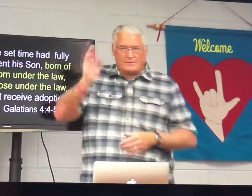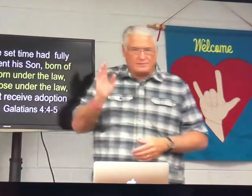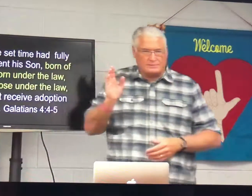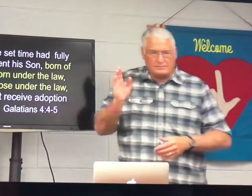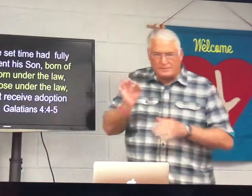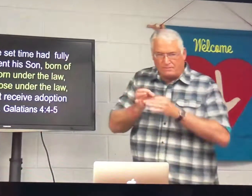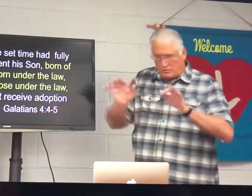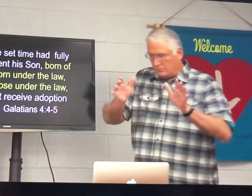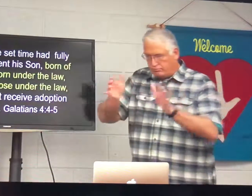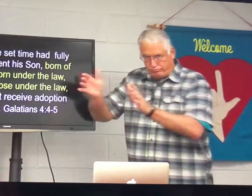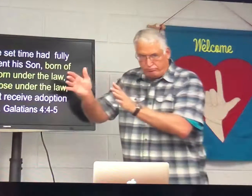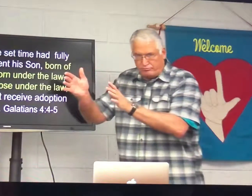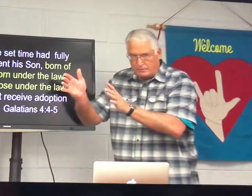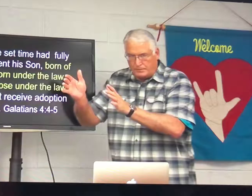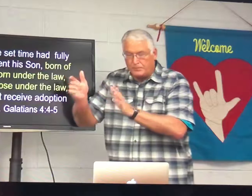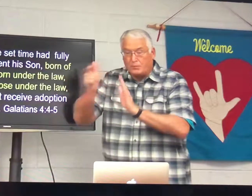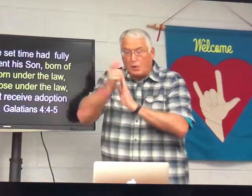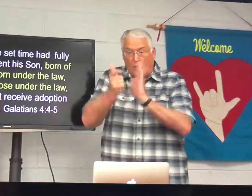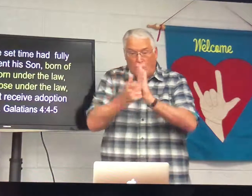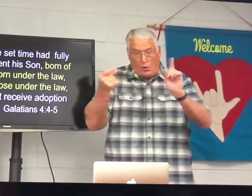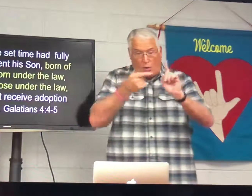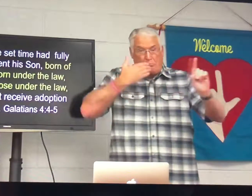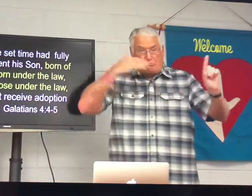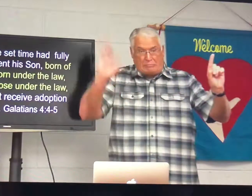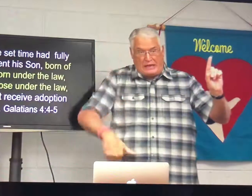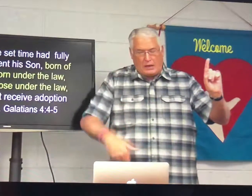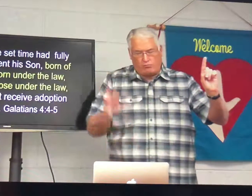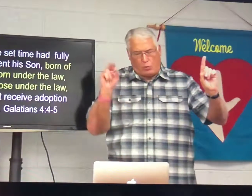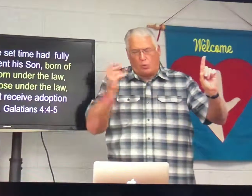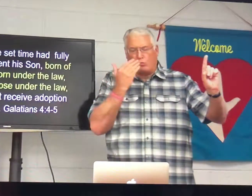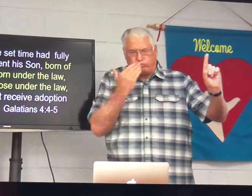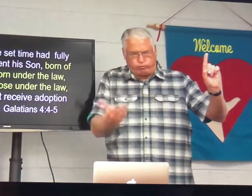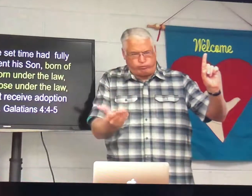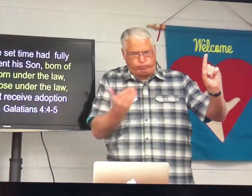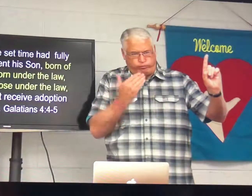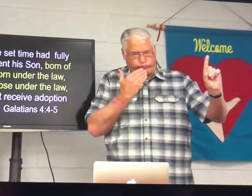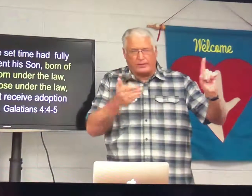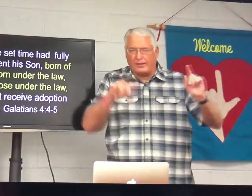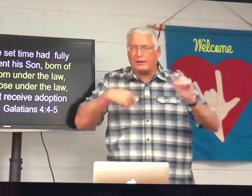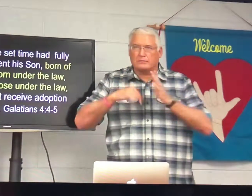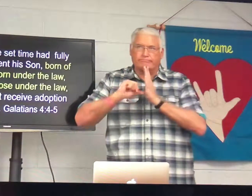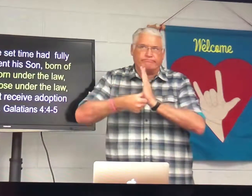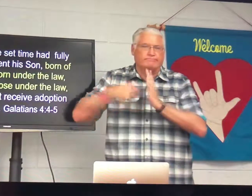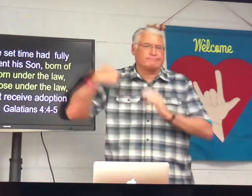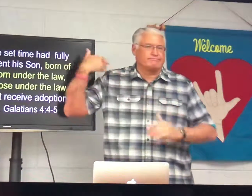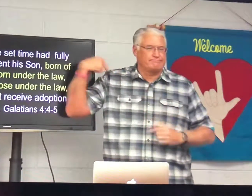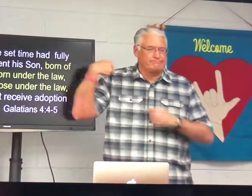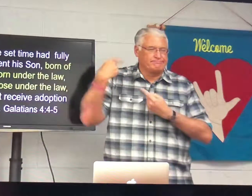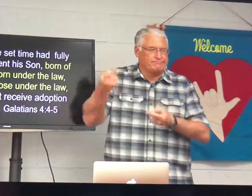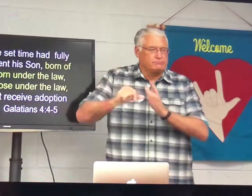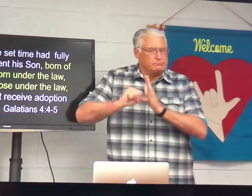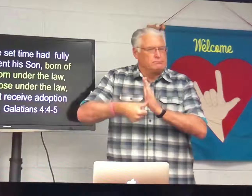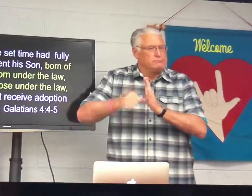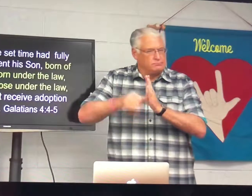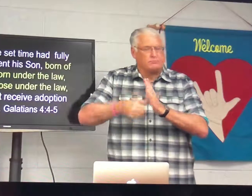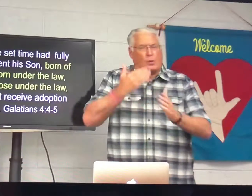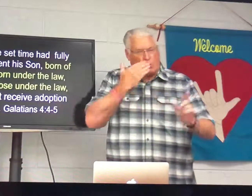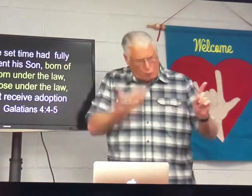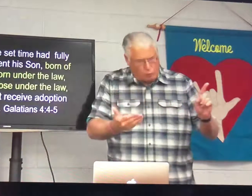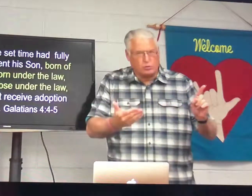You owe more than $10,000 to the IRS. If so, you may qualify for the IRS Fresh Start program, so you won't have to make any payments